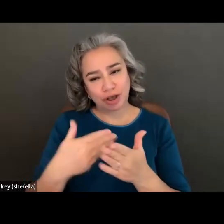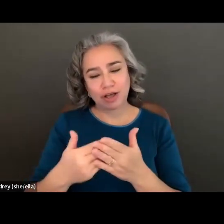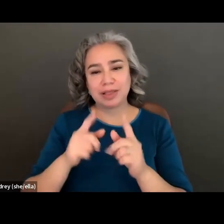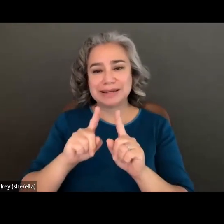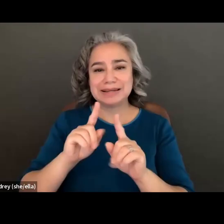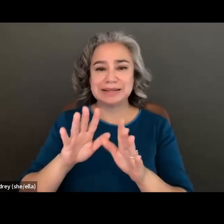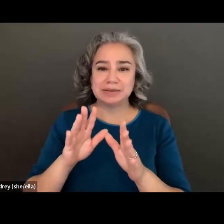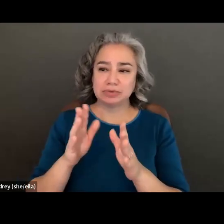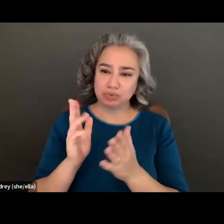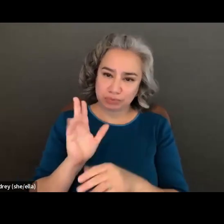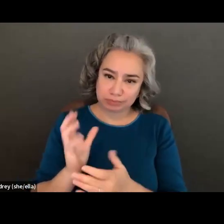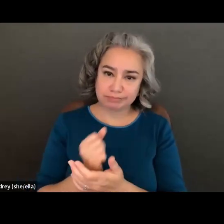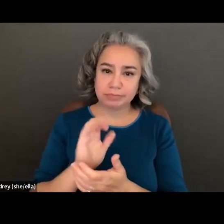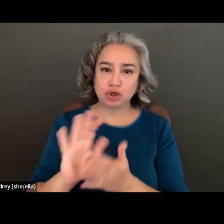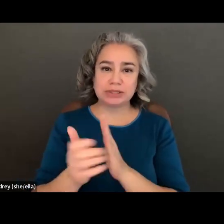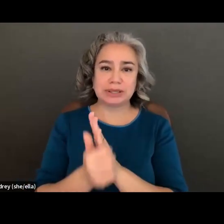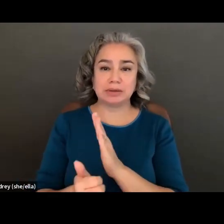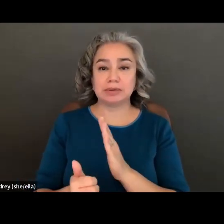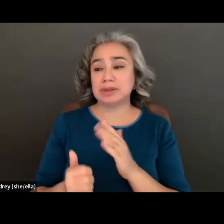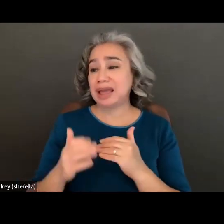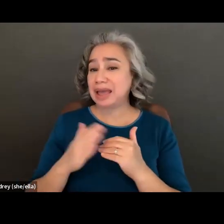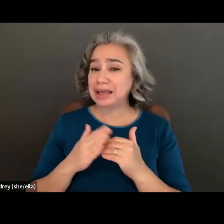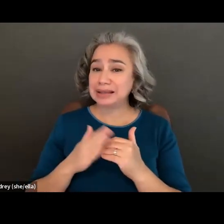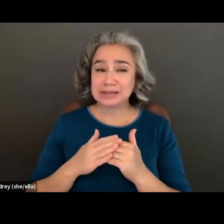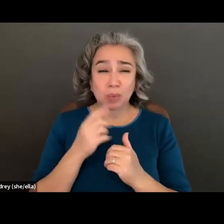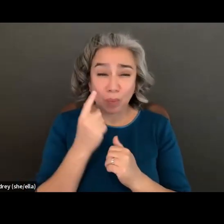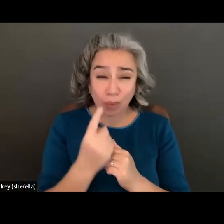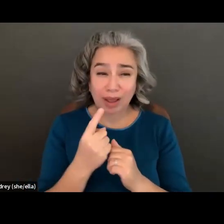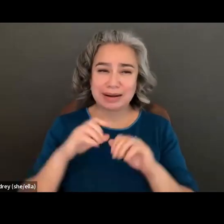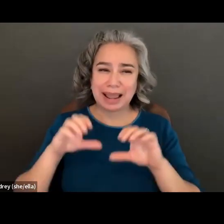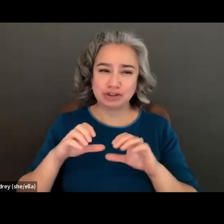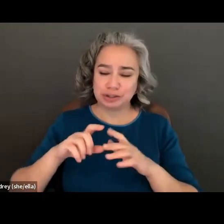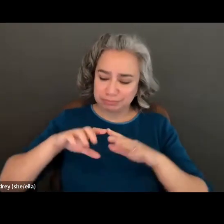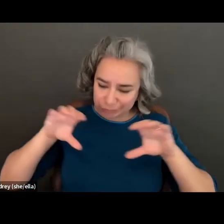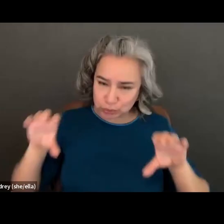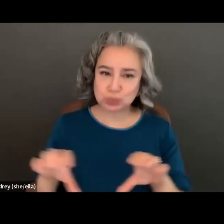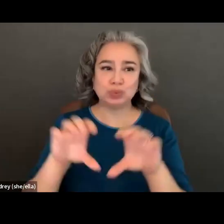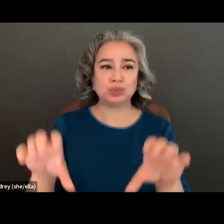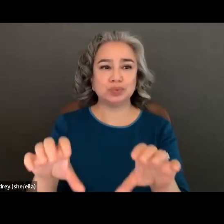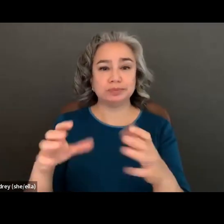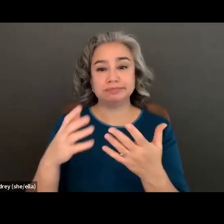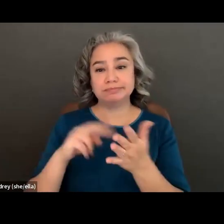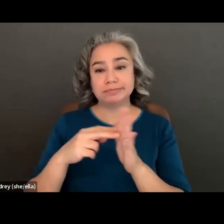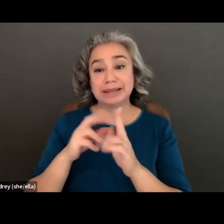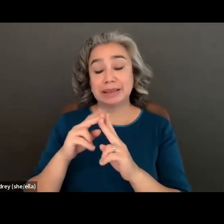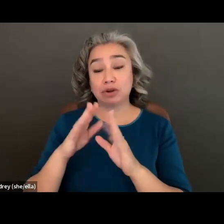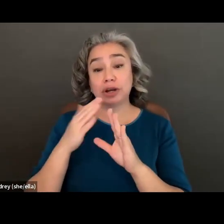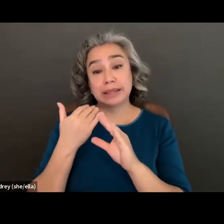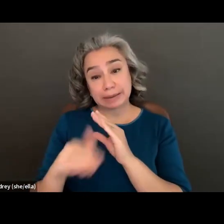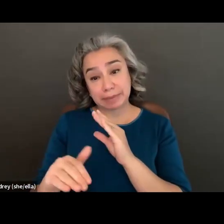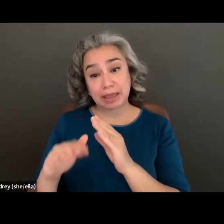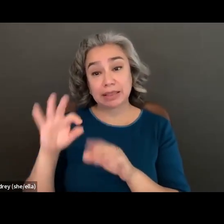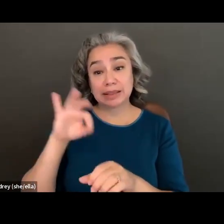they will learn today by taking at least one action and putting it into practice. You can either email one of your